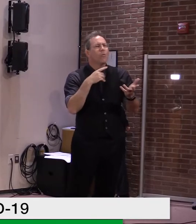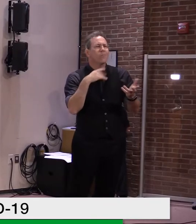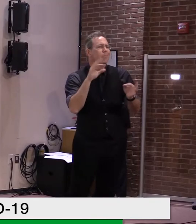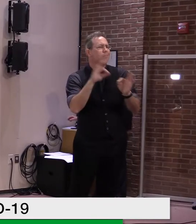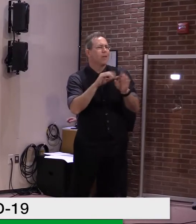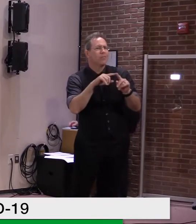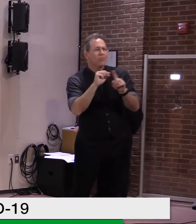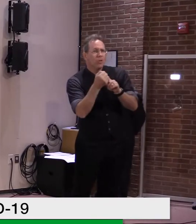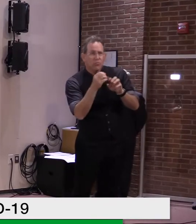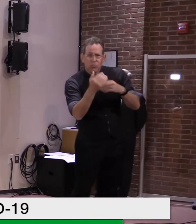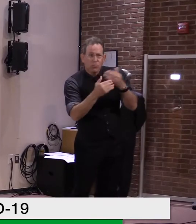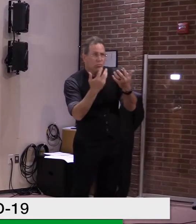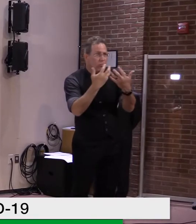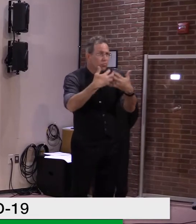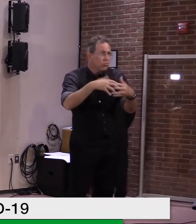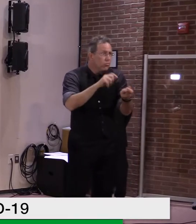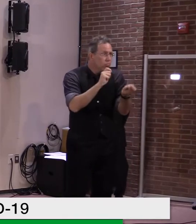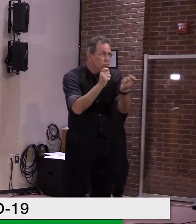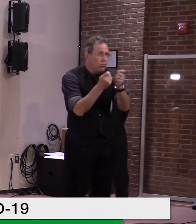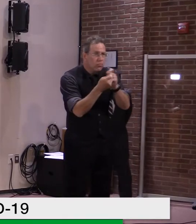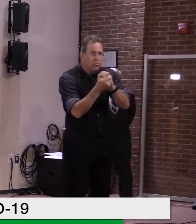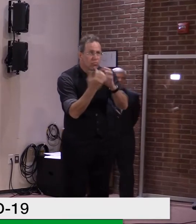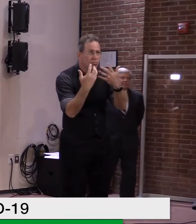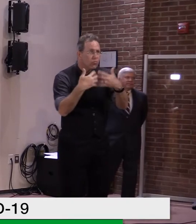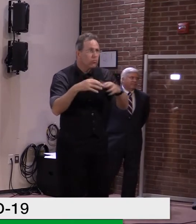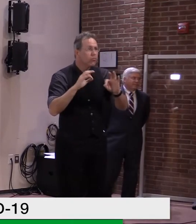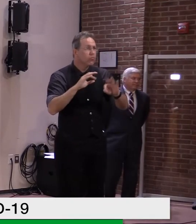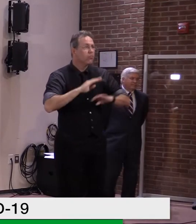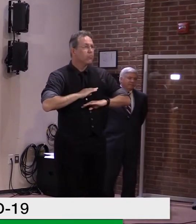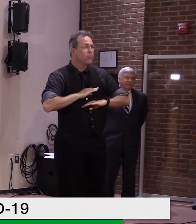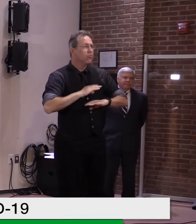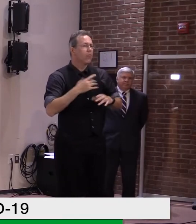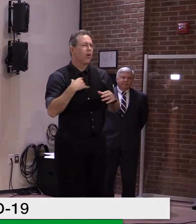where we're at on a day-to-day basis.